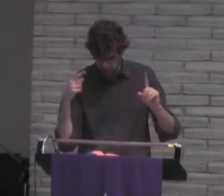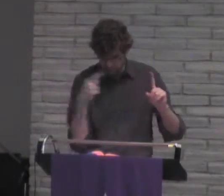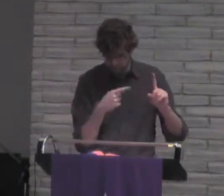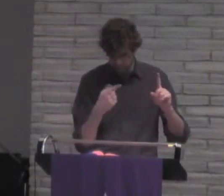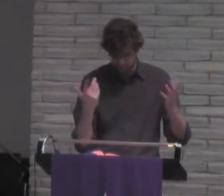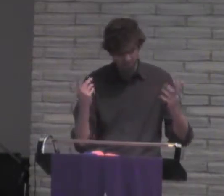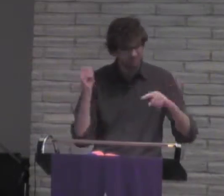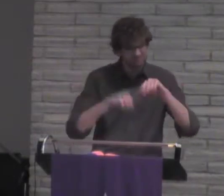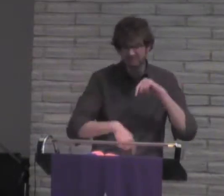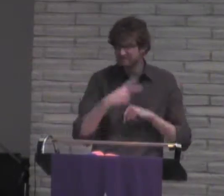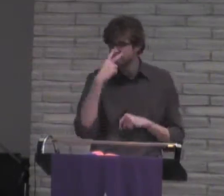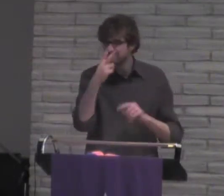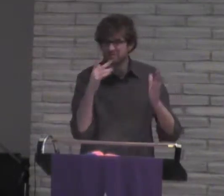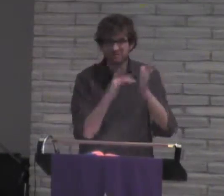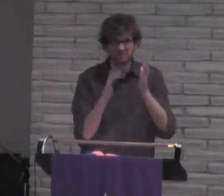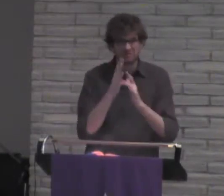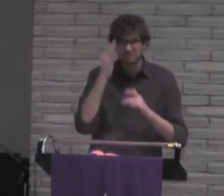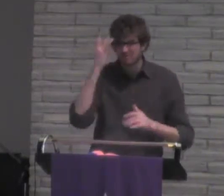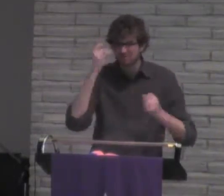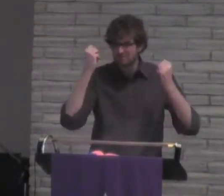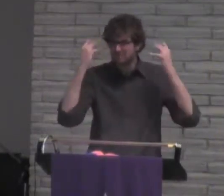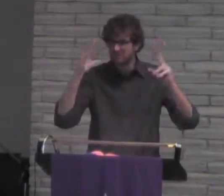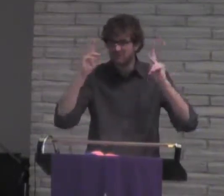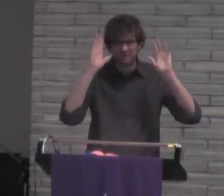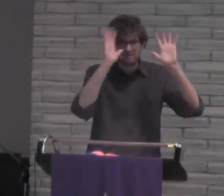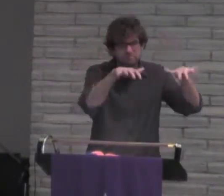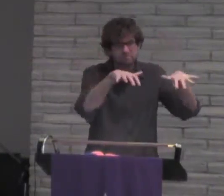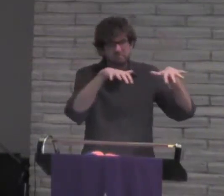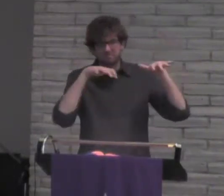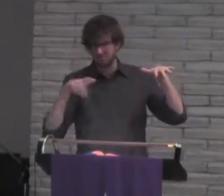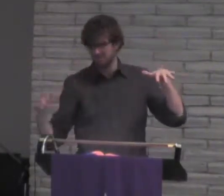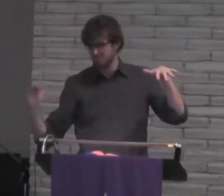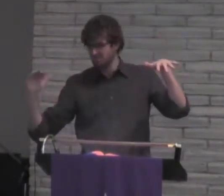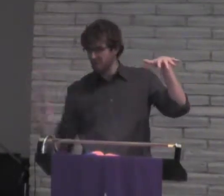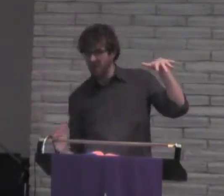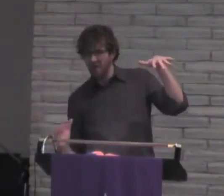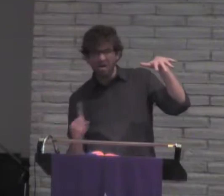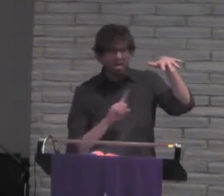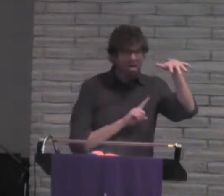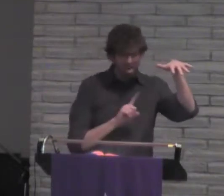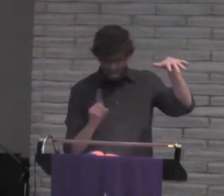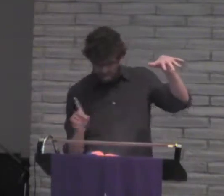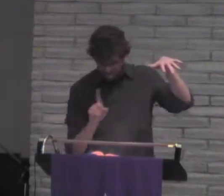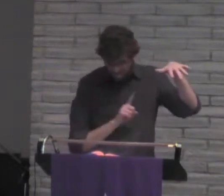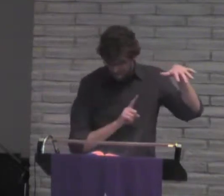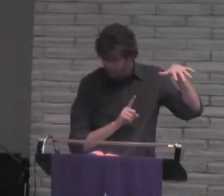see who Jesus was, but being a short man, he could not because of the crowd.